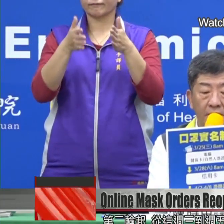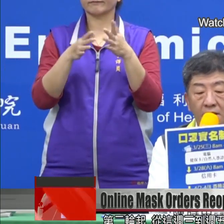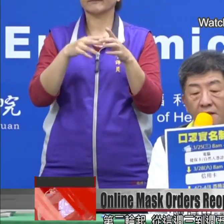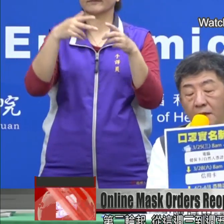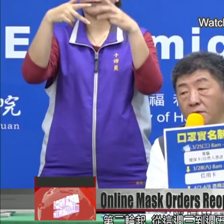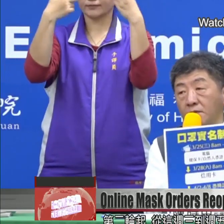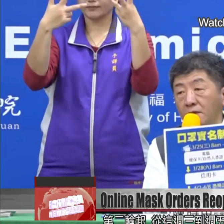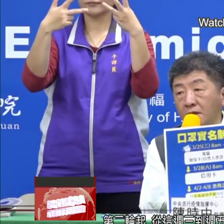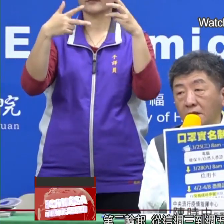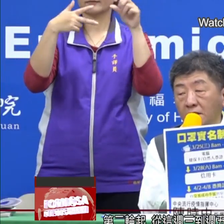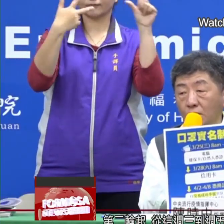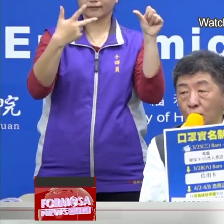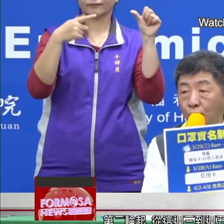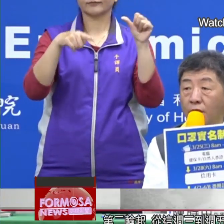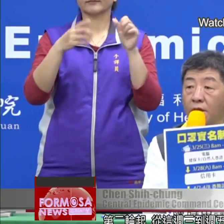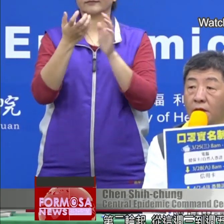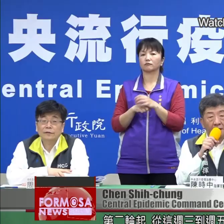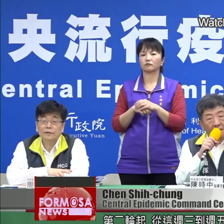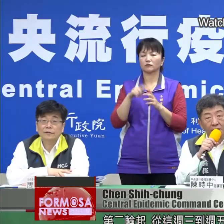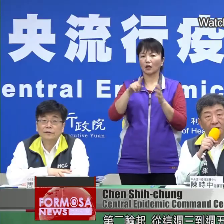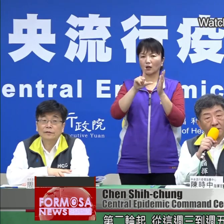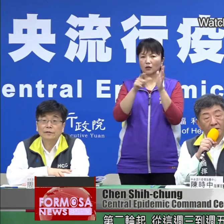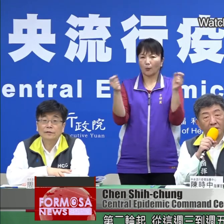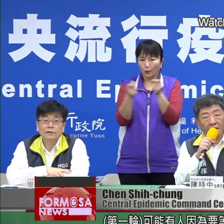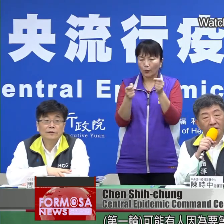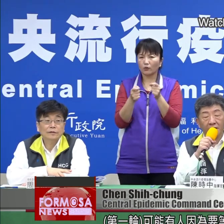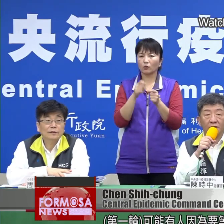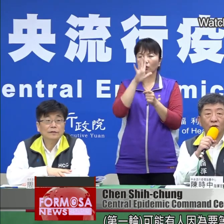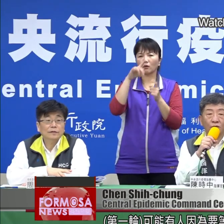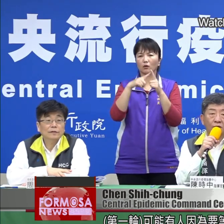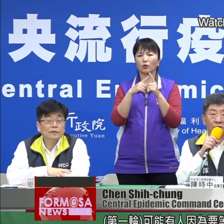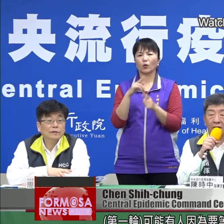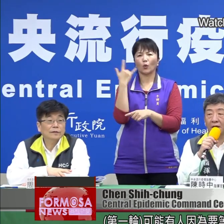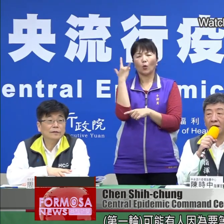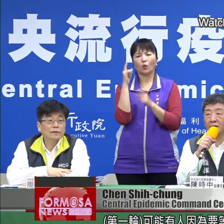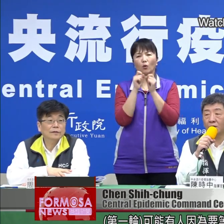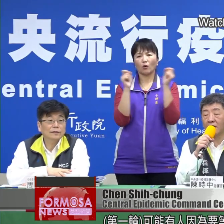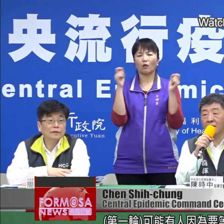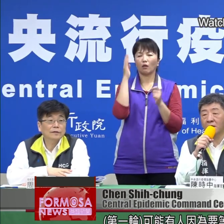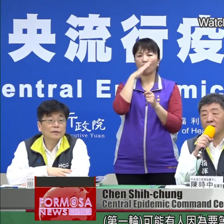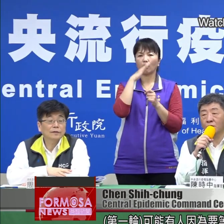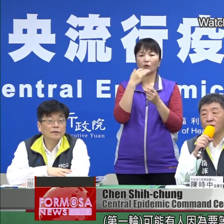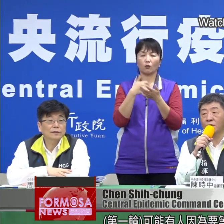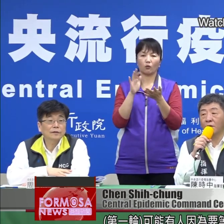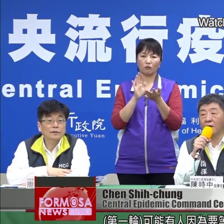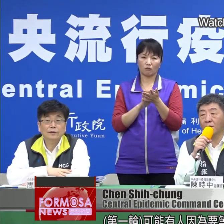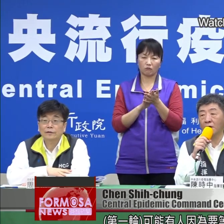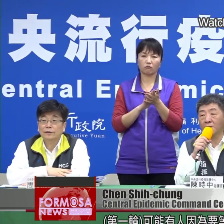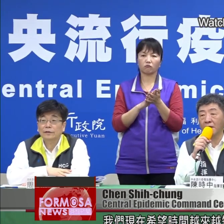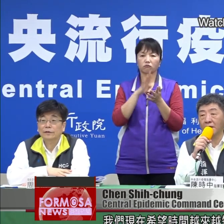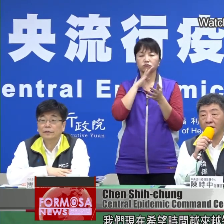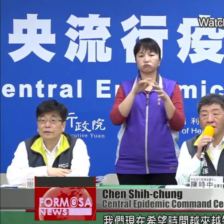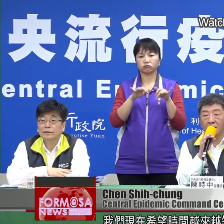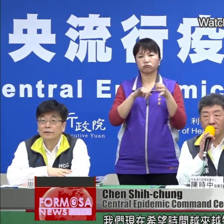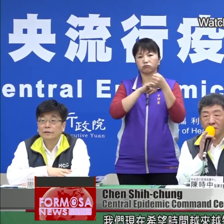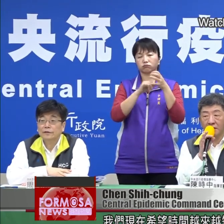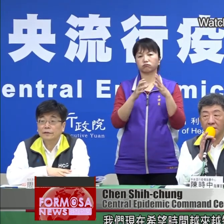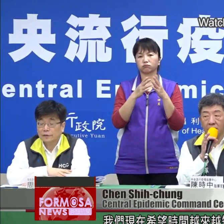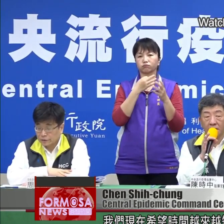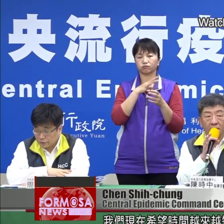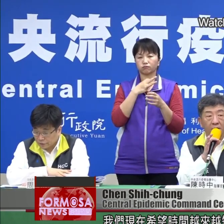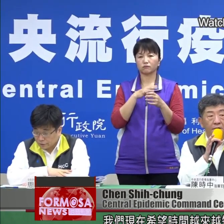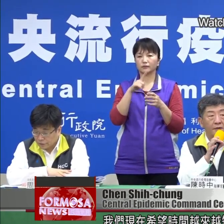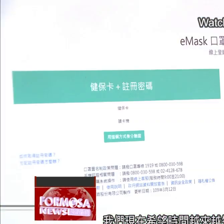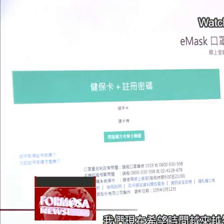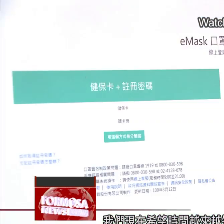In this second round, orders can be placed Wednesday to Friday. In the first round, people may have been deterred by the longer wait time. We hope to be able to keep shortening